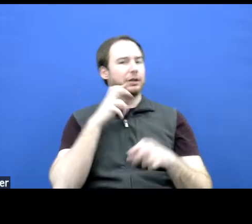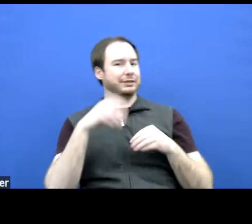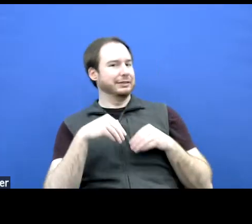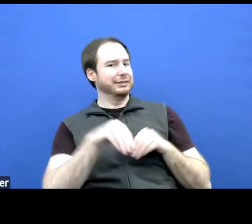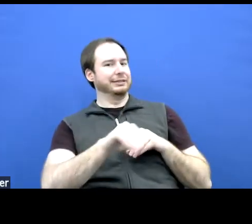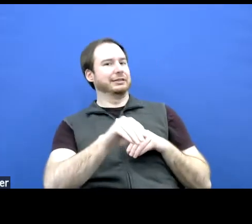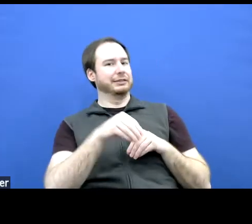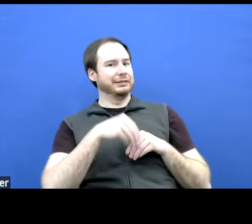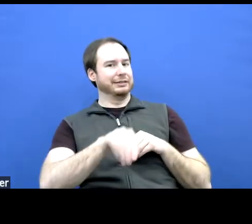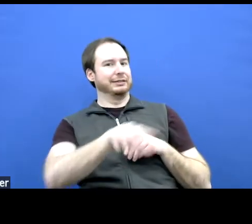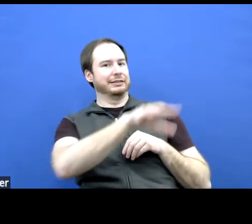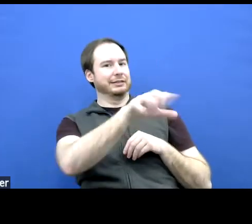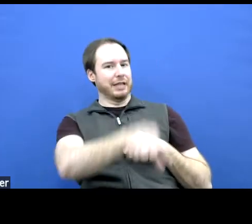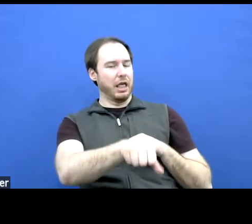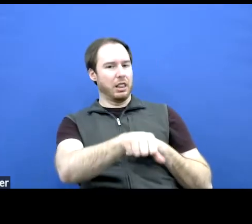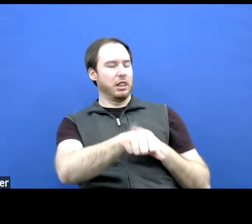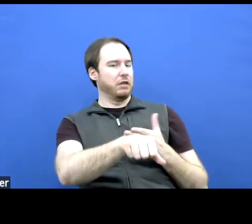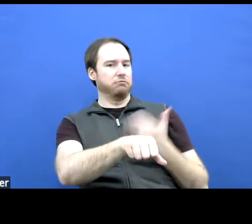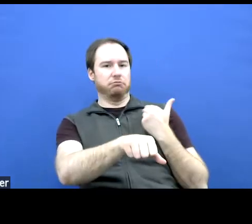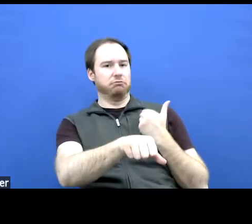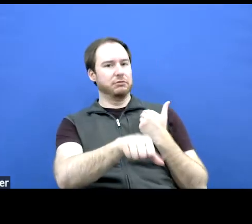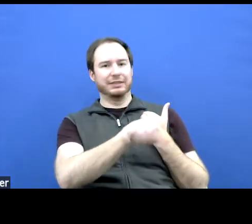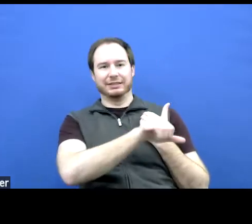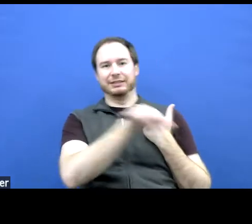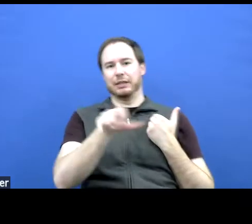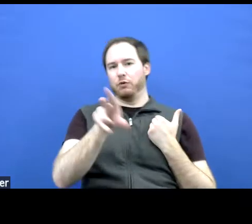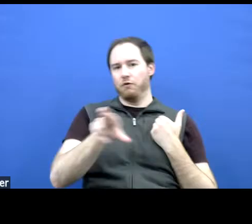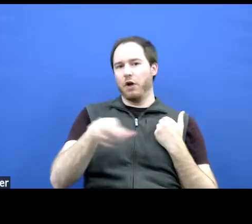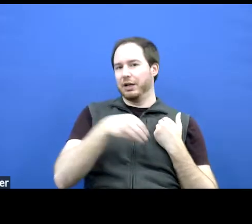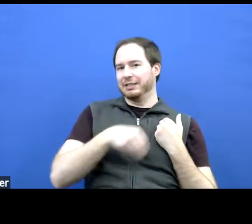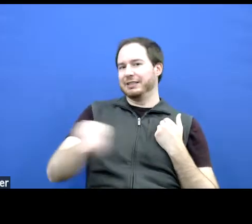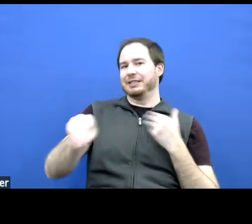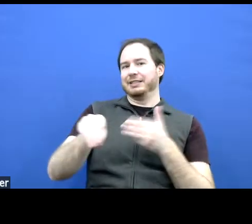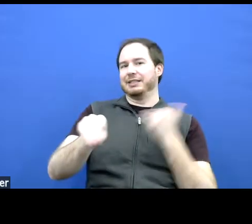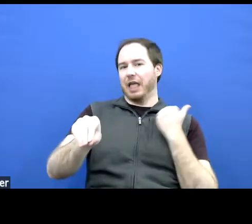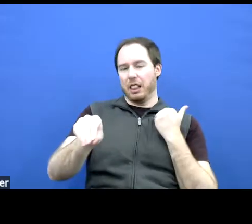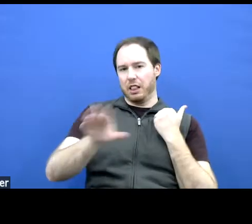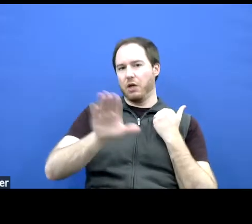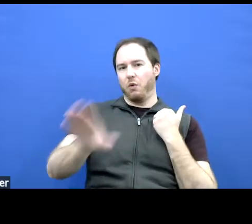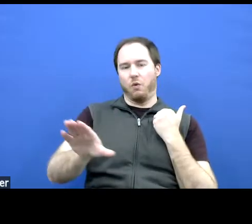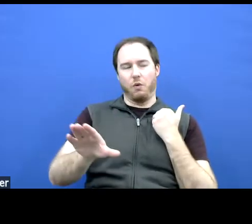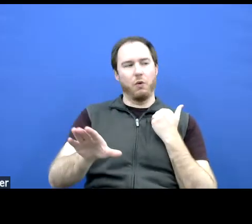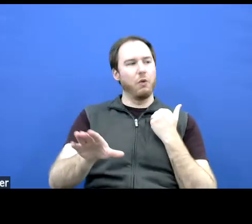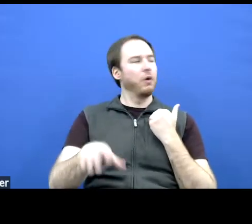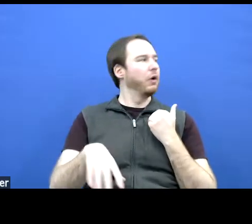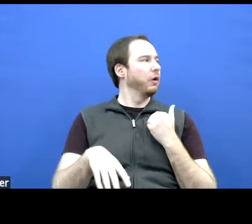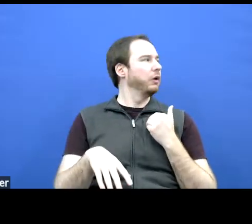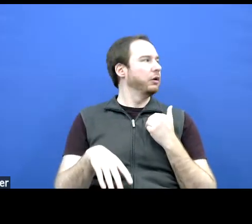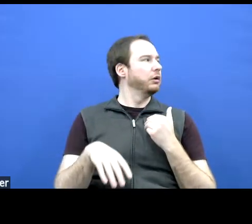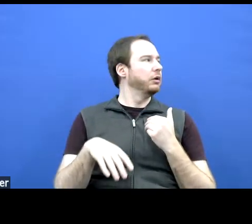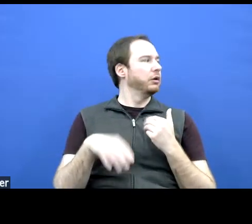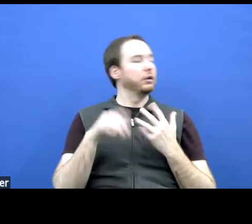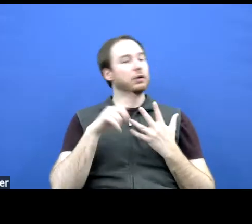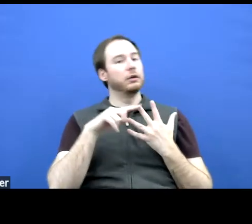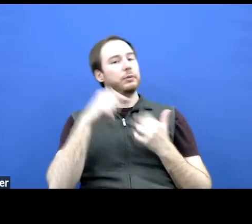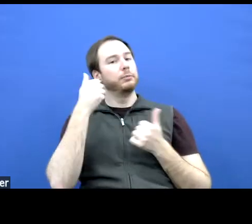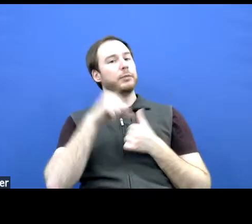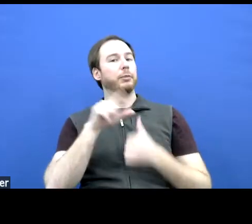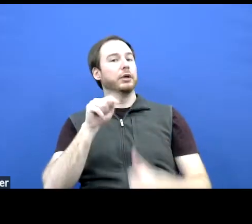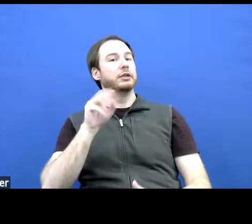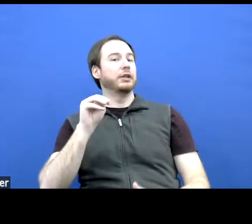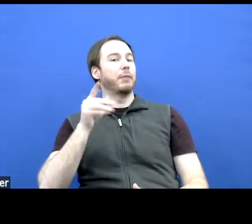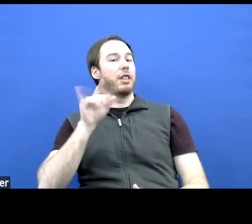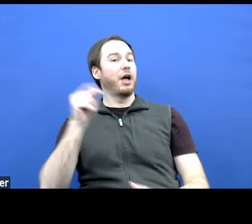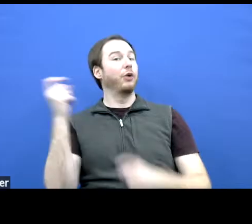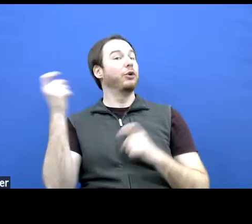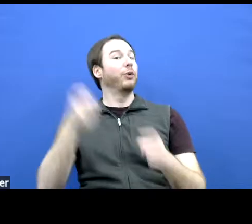Mary Carriola, so they would maintain. Same with the U of R. Okay, so the U of R. Remember that Tom Golisano donation